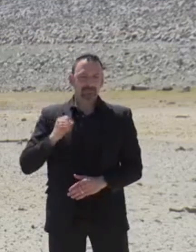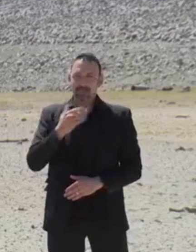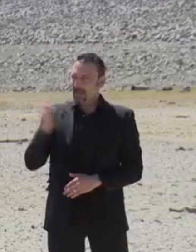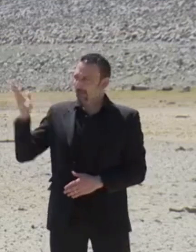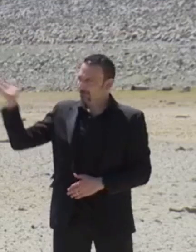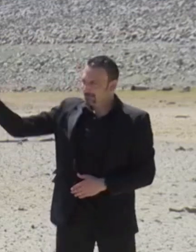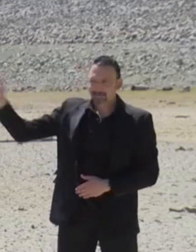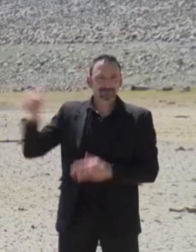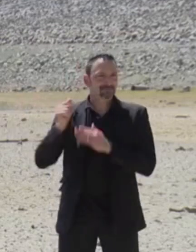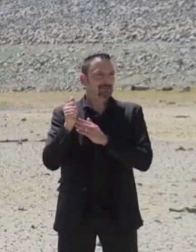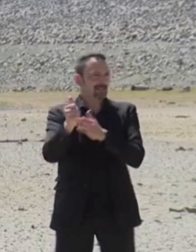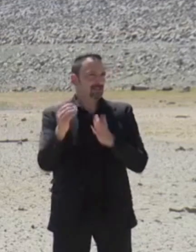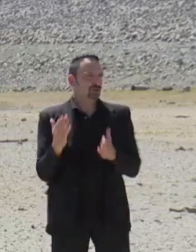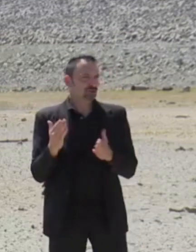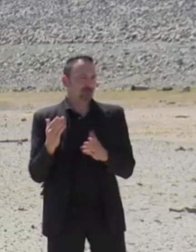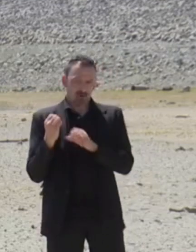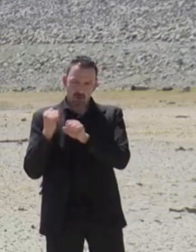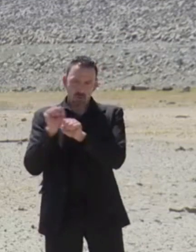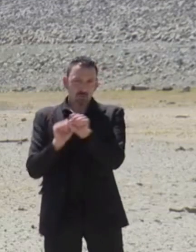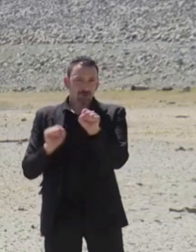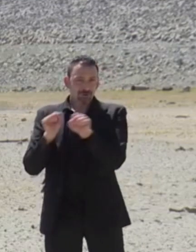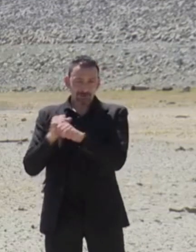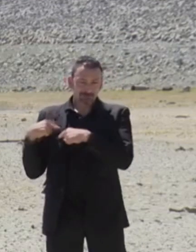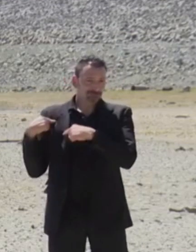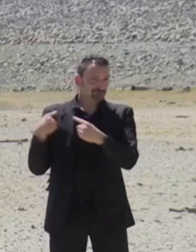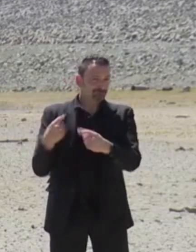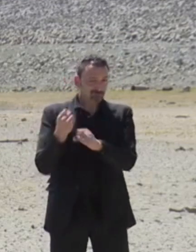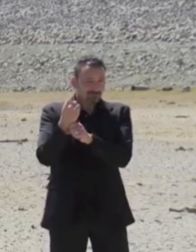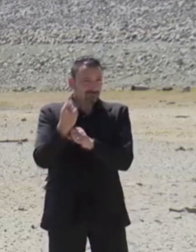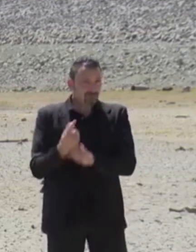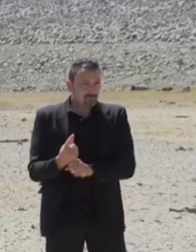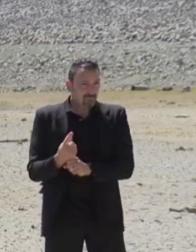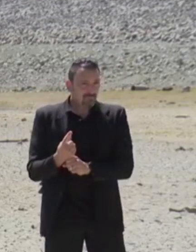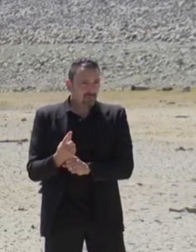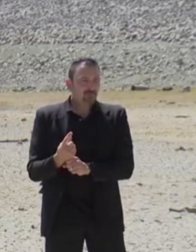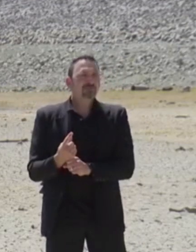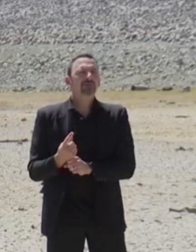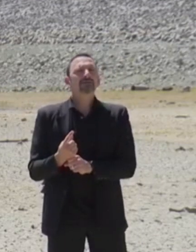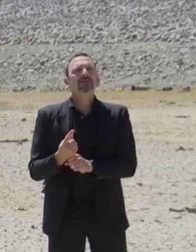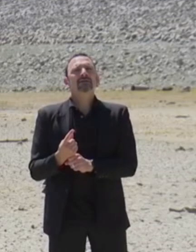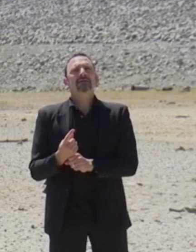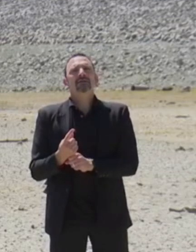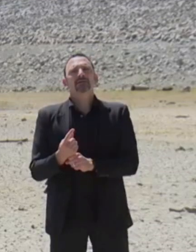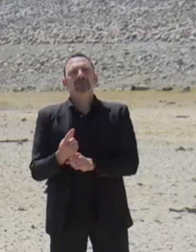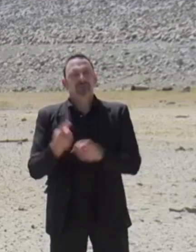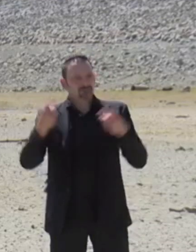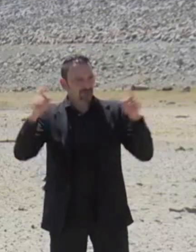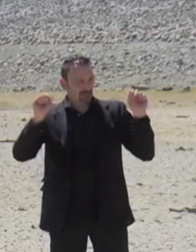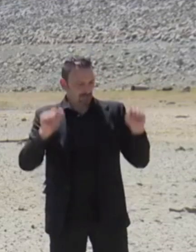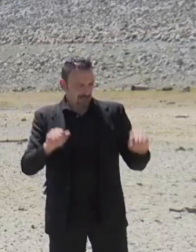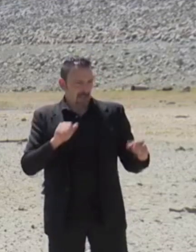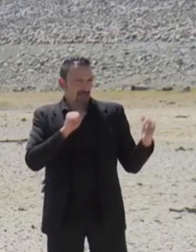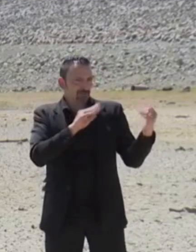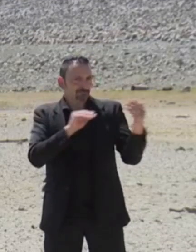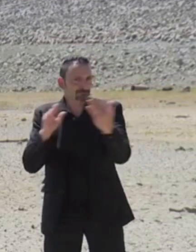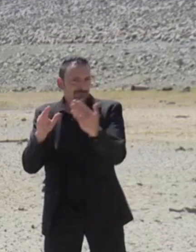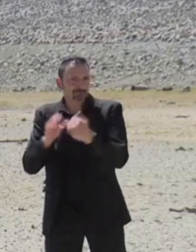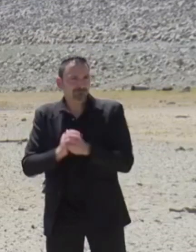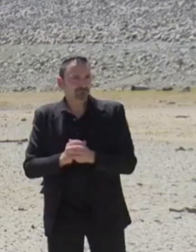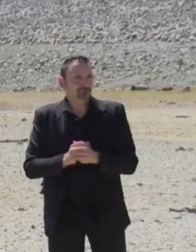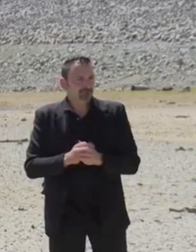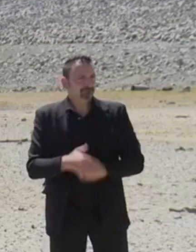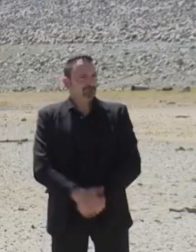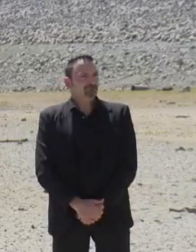leadership on an annual basis, to address that with the kind of acuity of concern that's deserved. Forgive